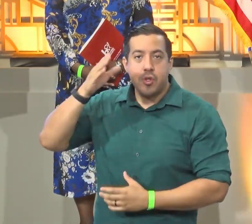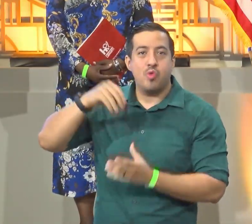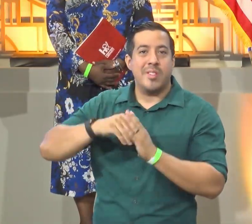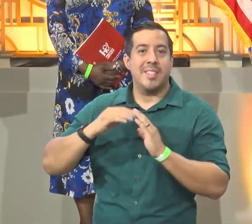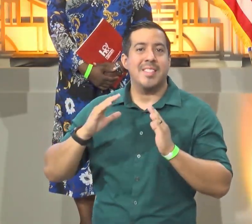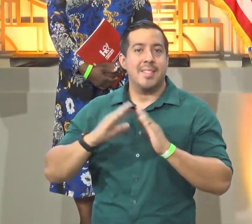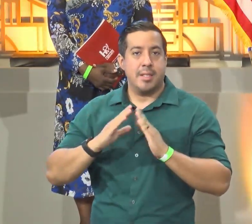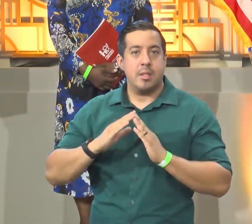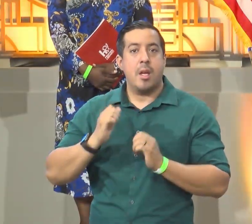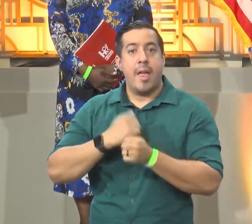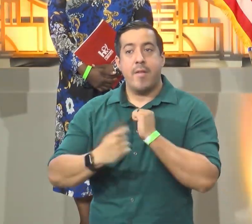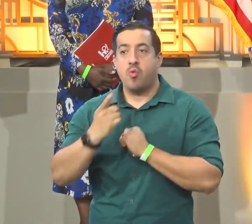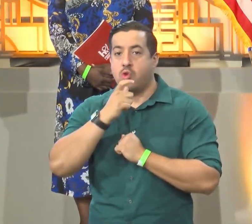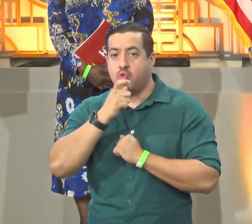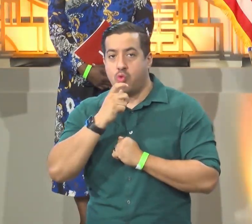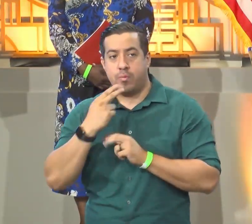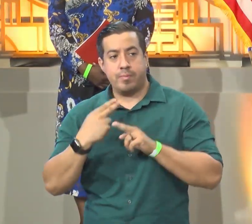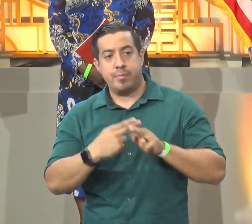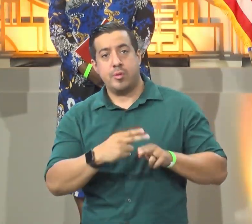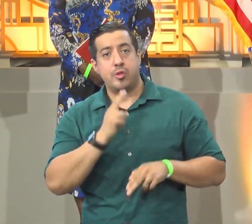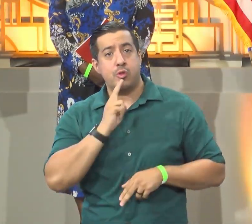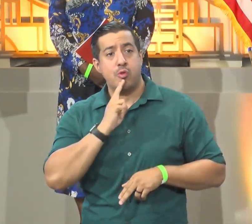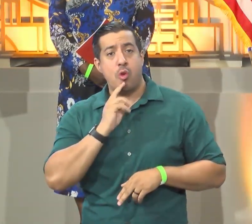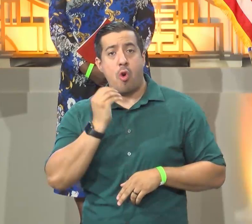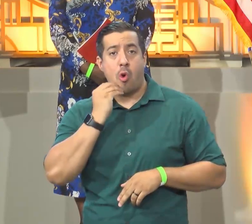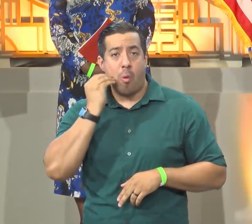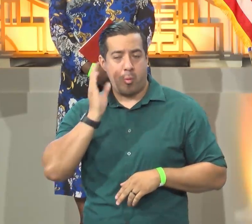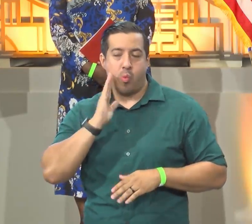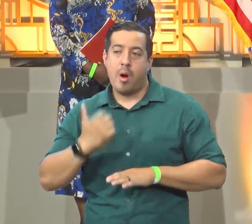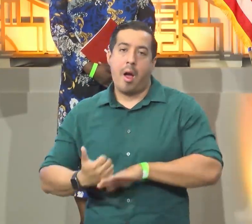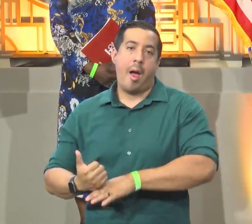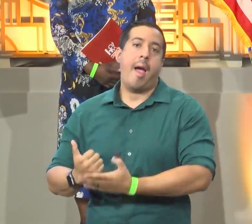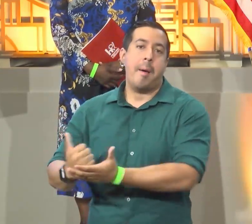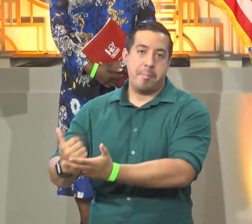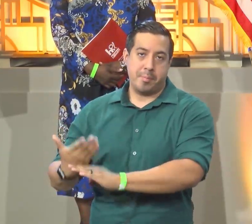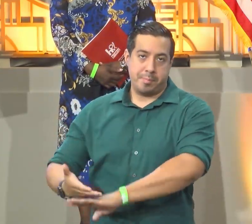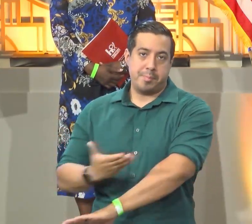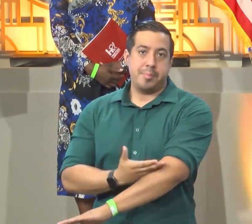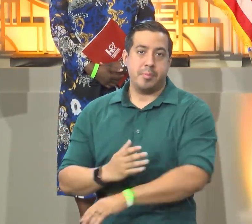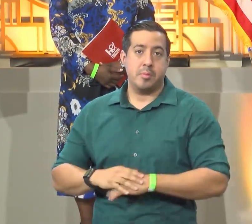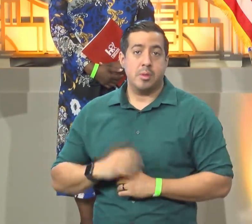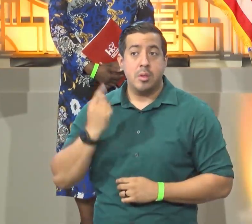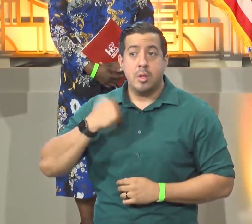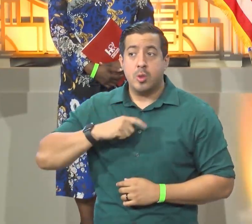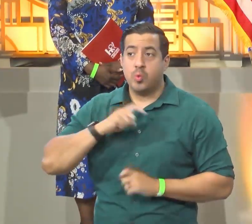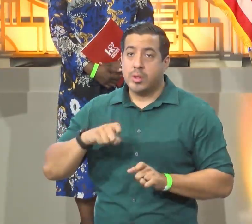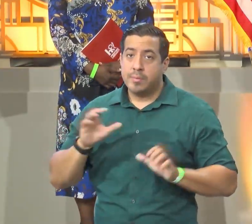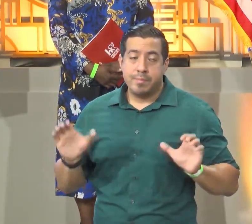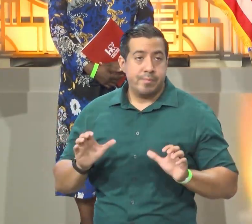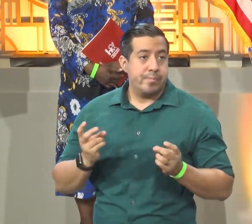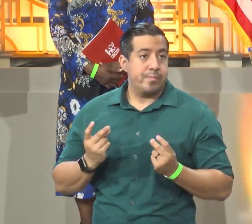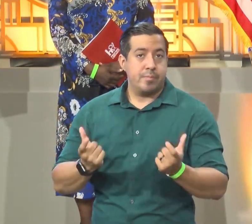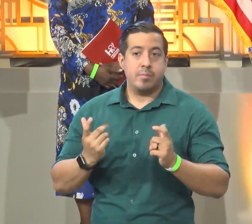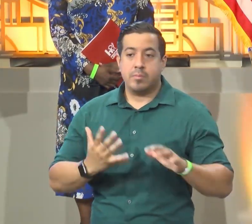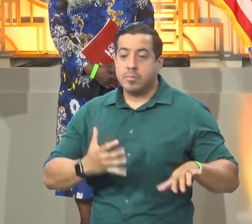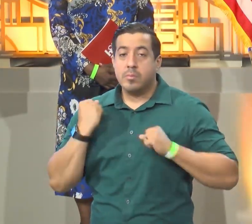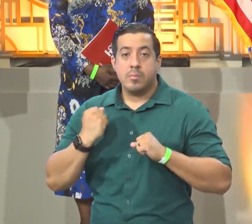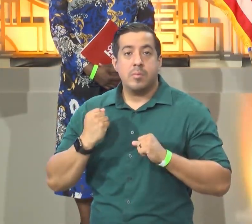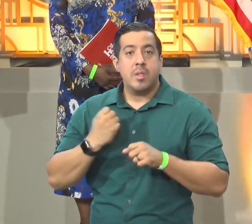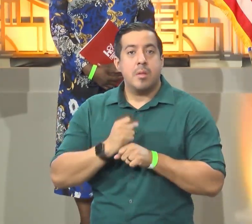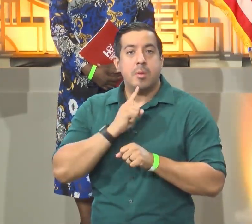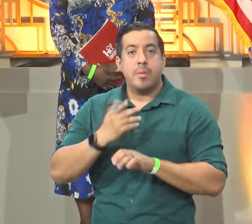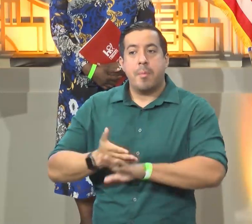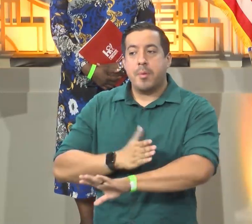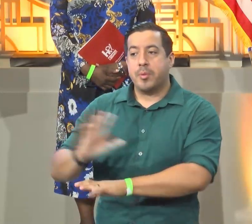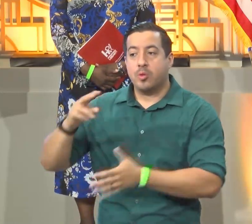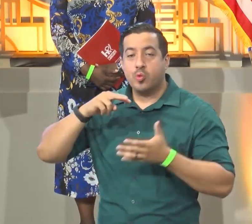and everyone who calls Houston home. We must act swiftly and purposefully to support increased literacy skills